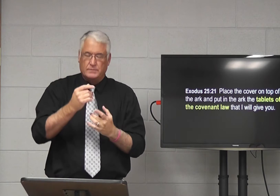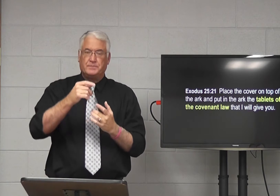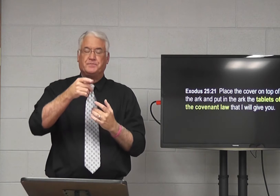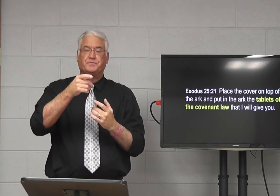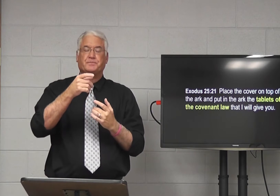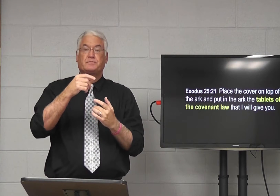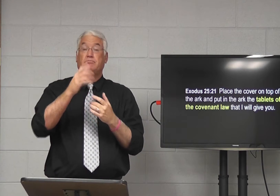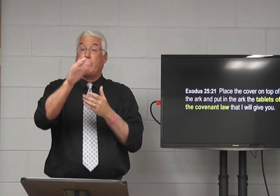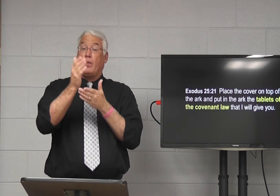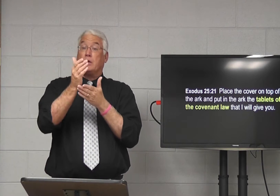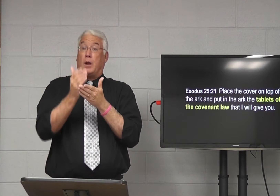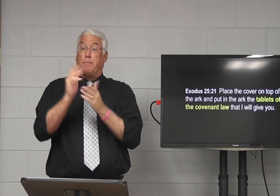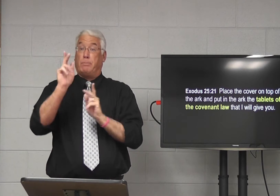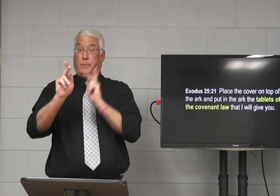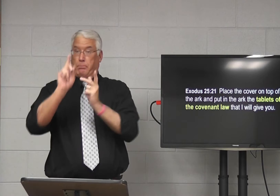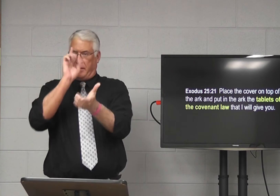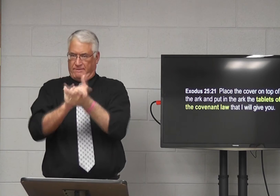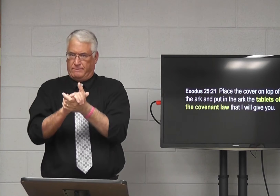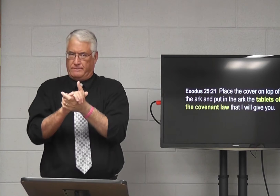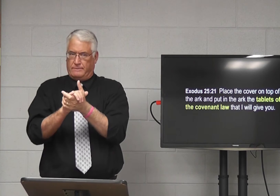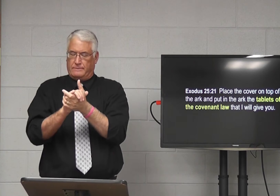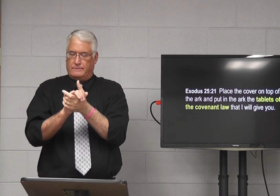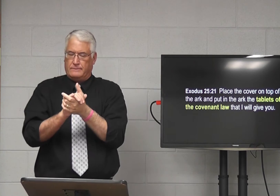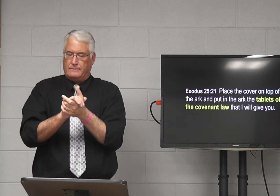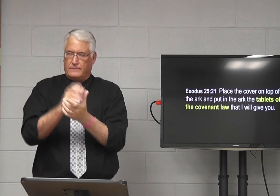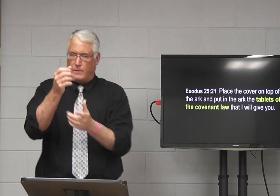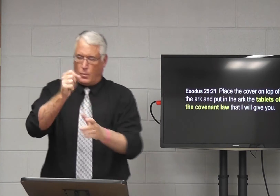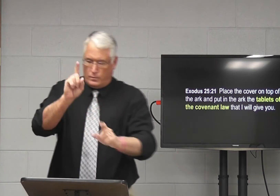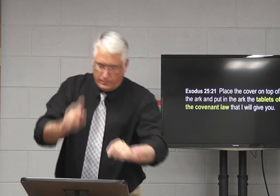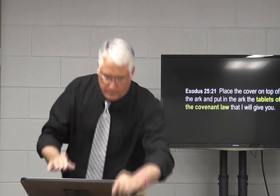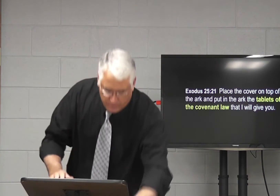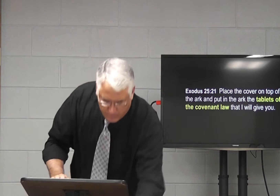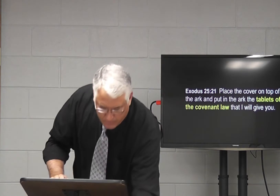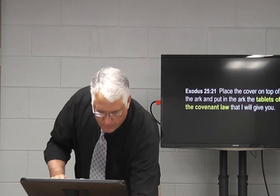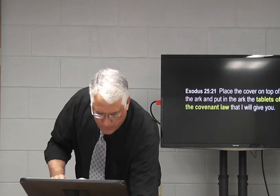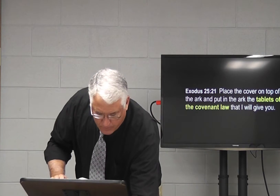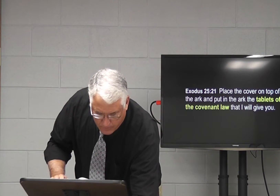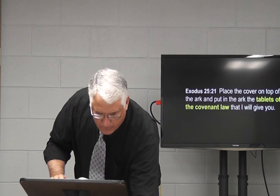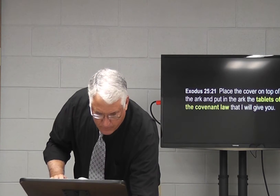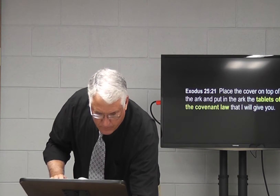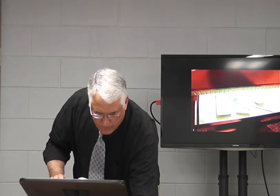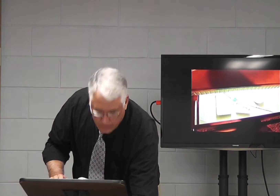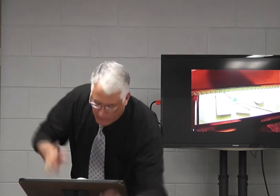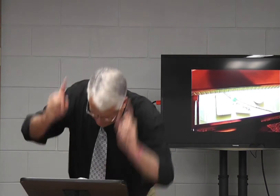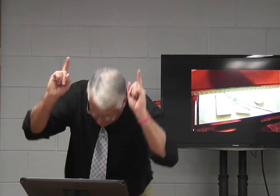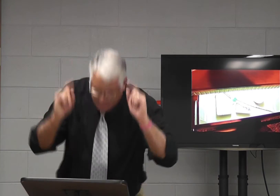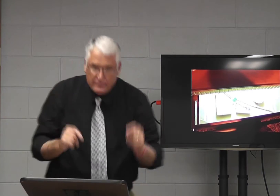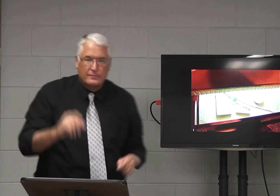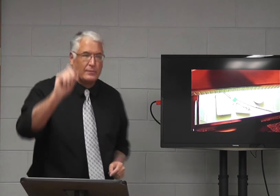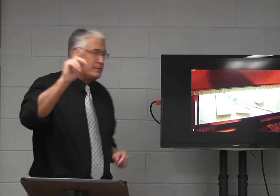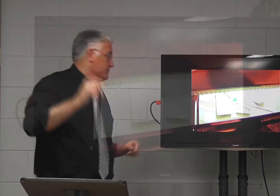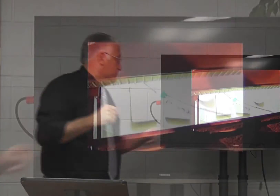it's very interesting that some people believe, hold that for a moment,